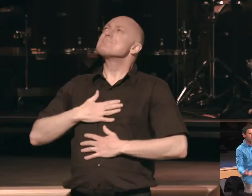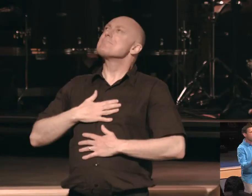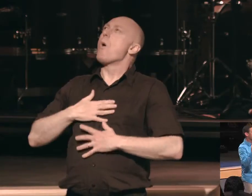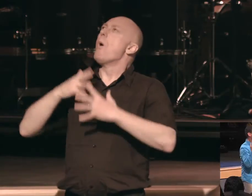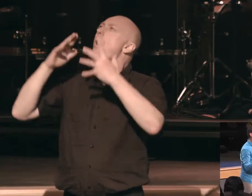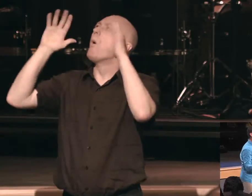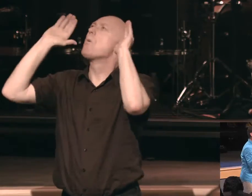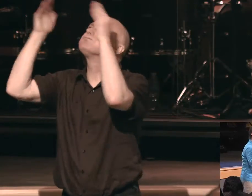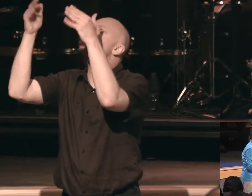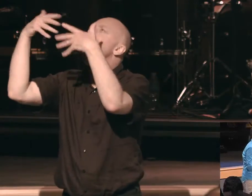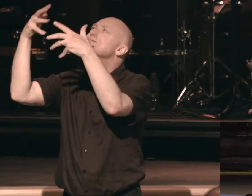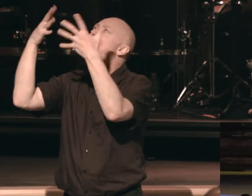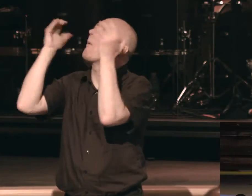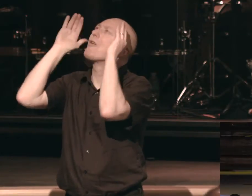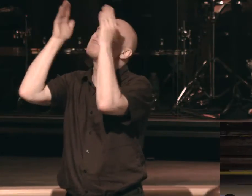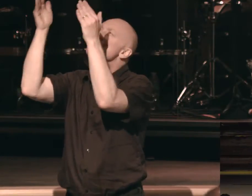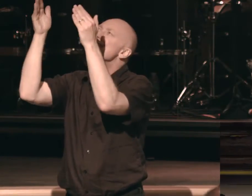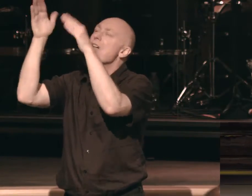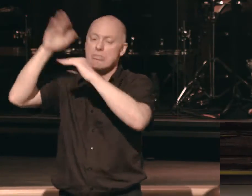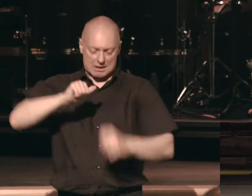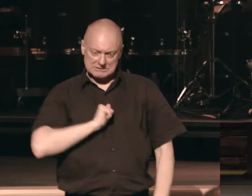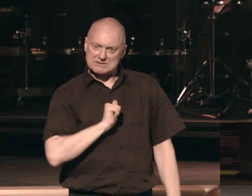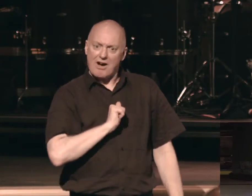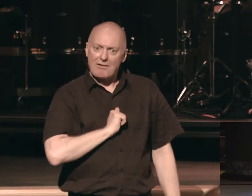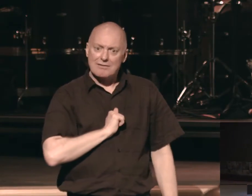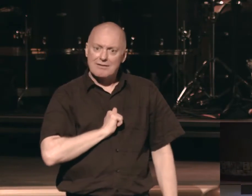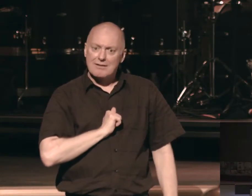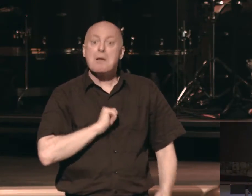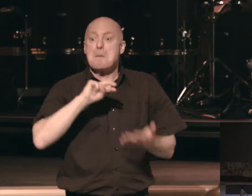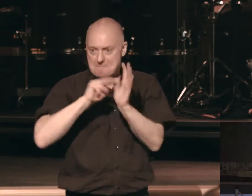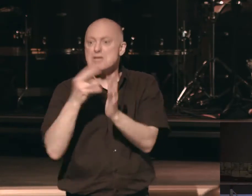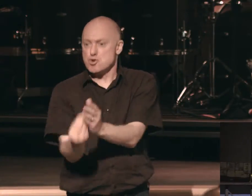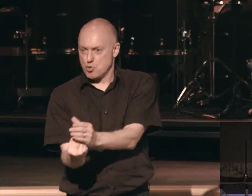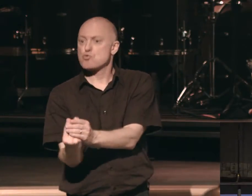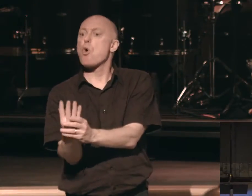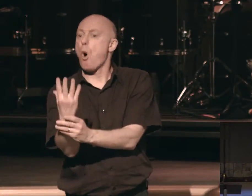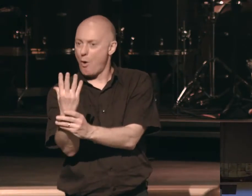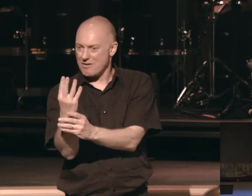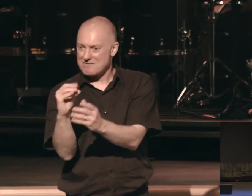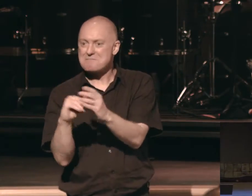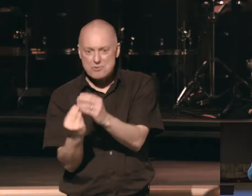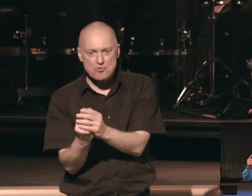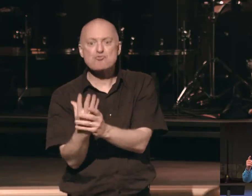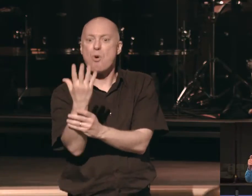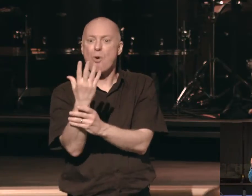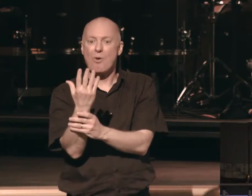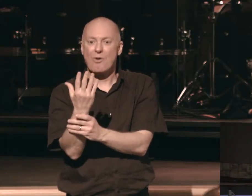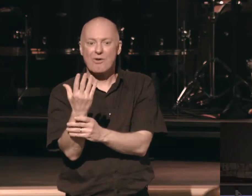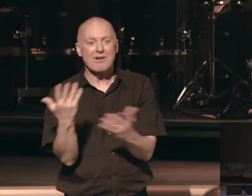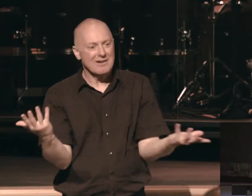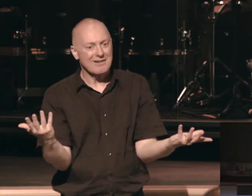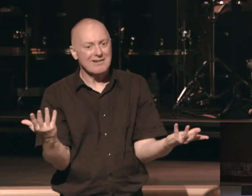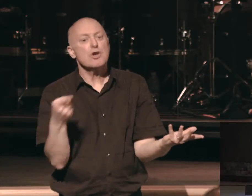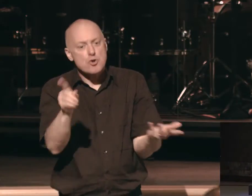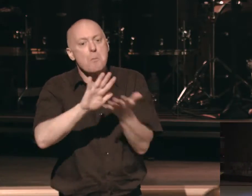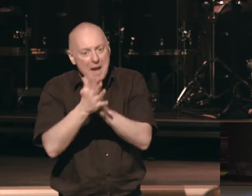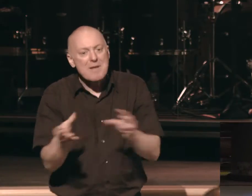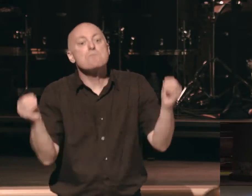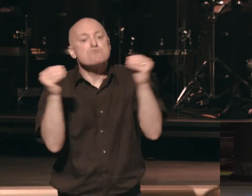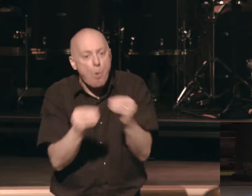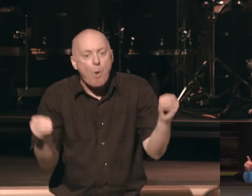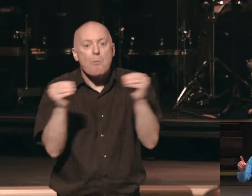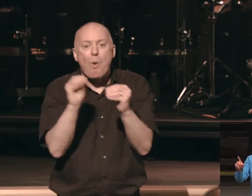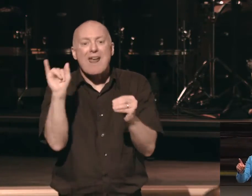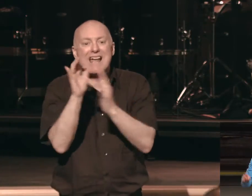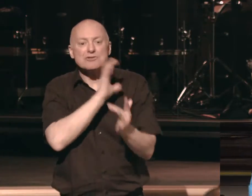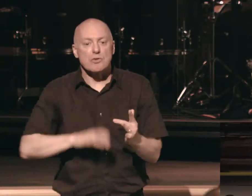become more, the more we are growing in the knowledge of the fear of the Lord from our lives, and we delight in that we know we're becoming more like Jesus